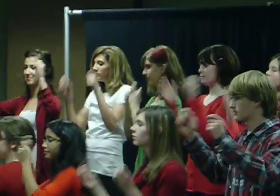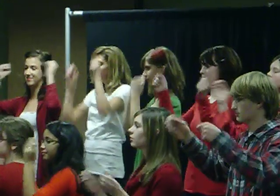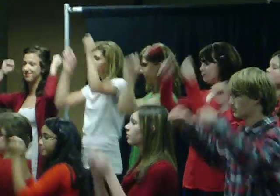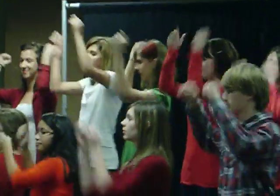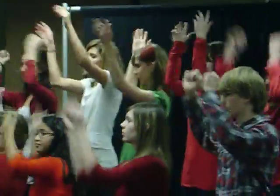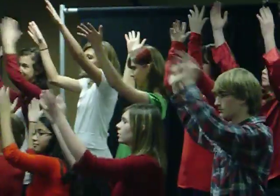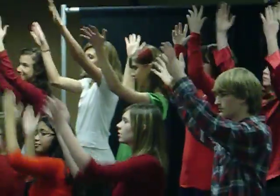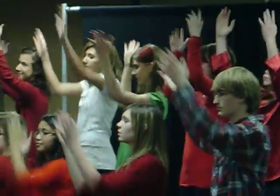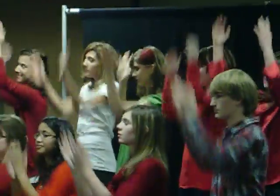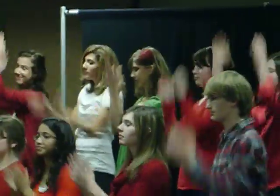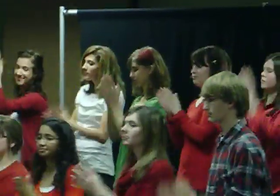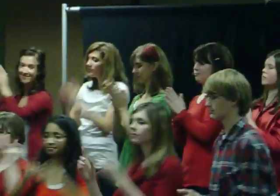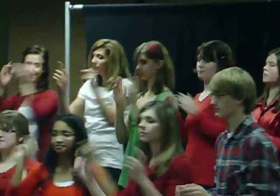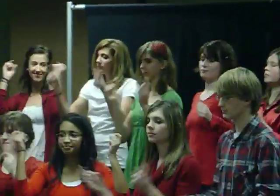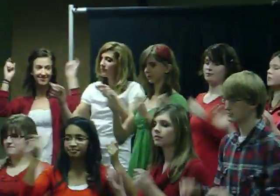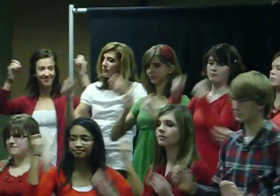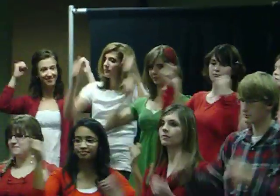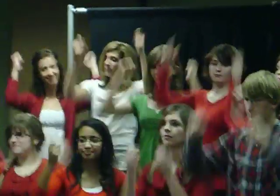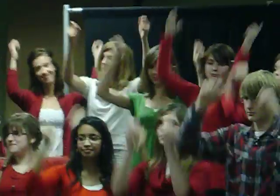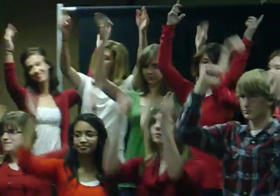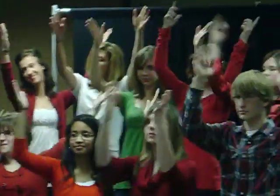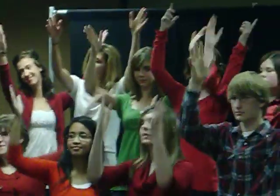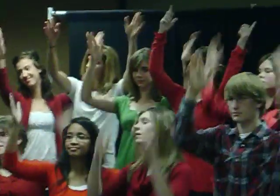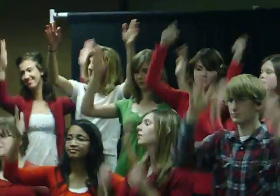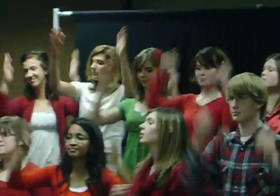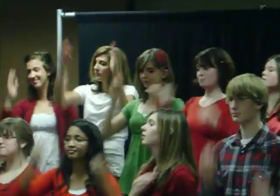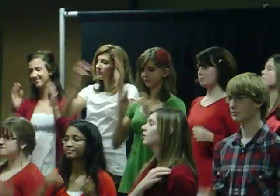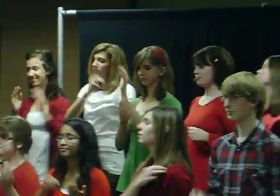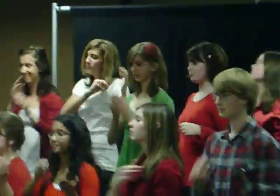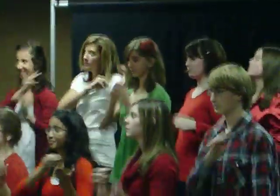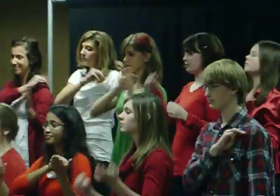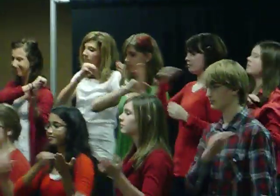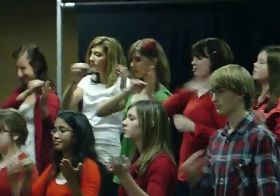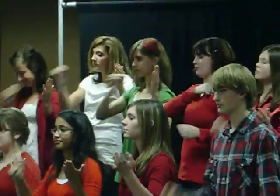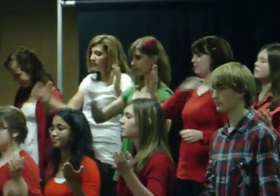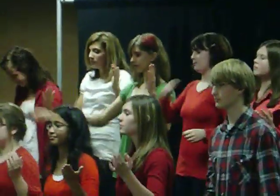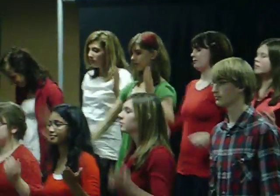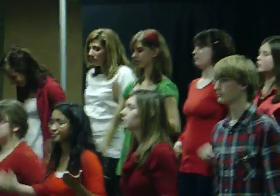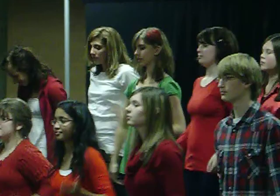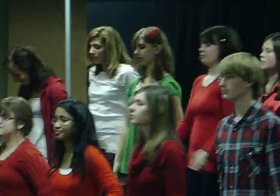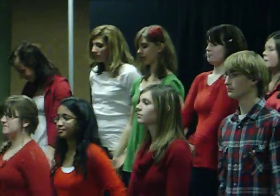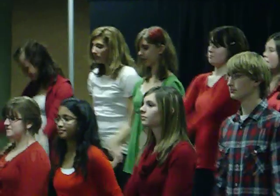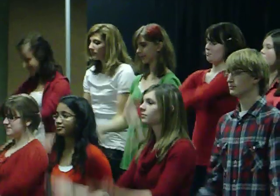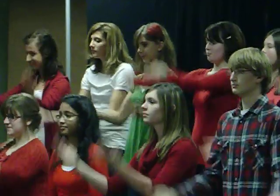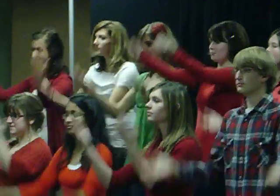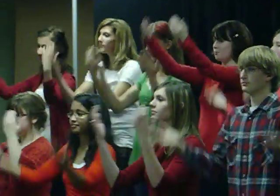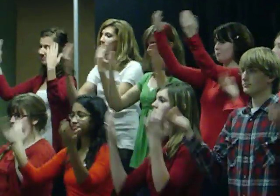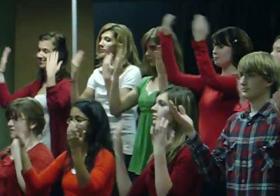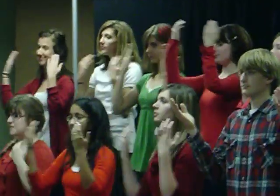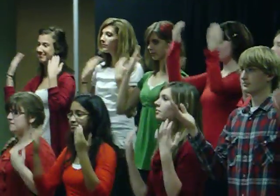Hallelujah, hallelujah, for the Shire of the Son.